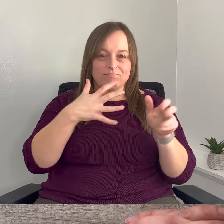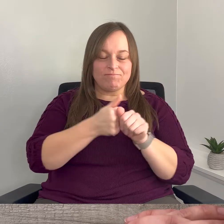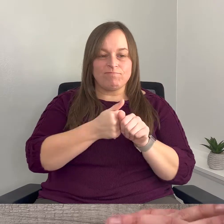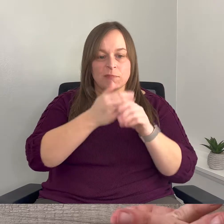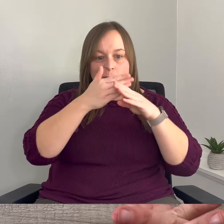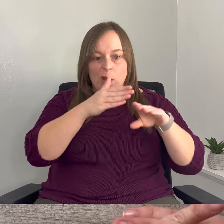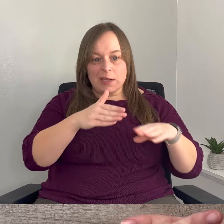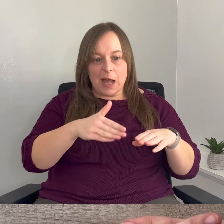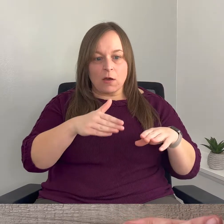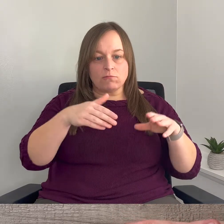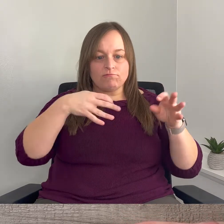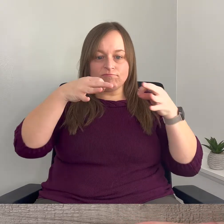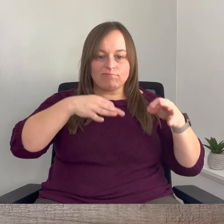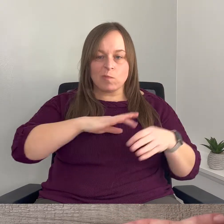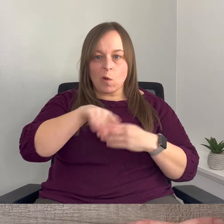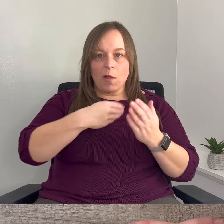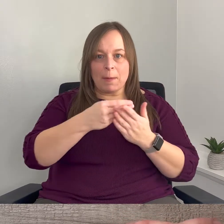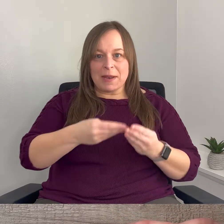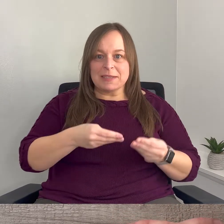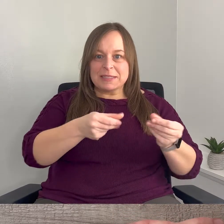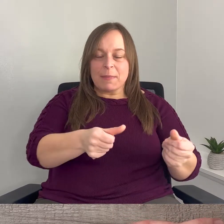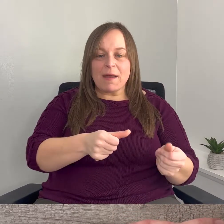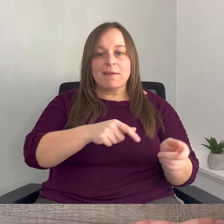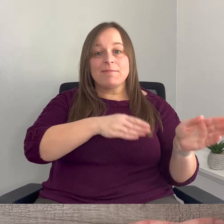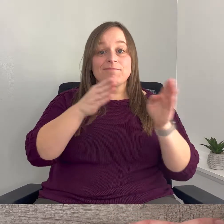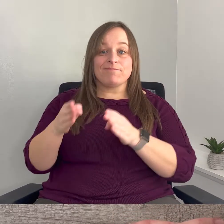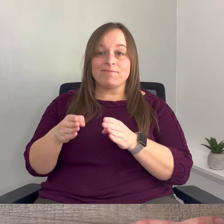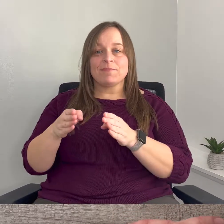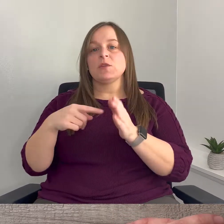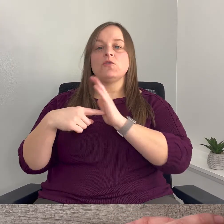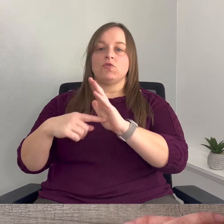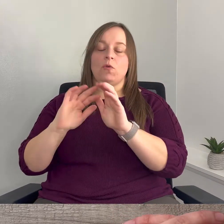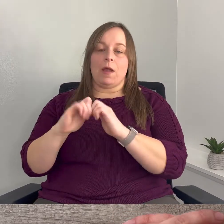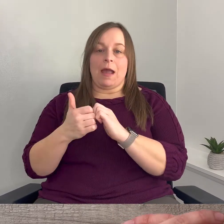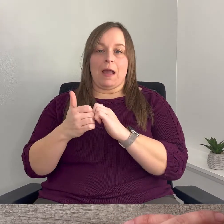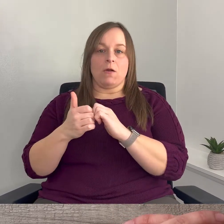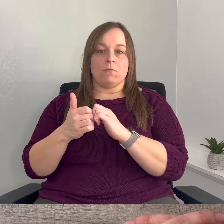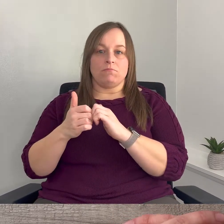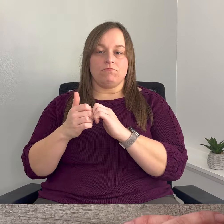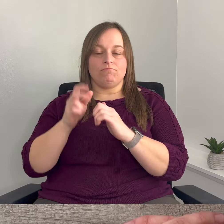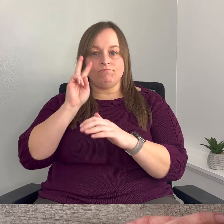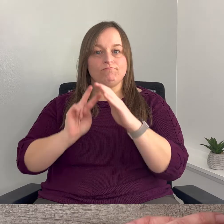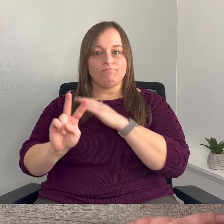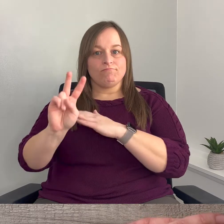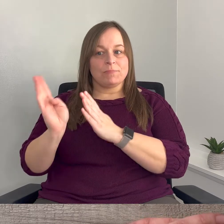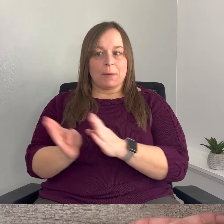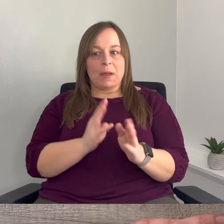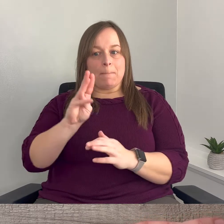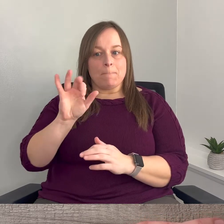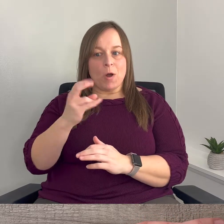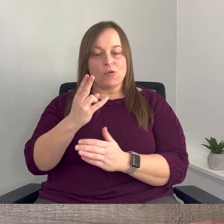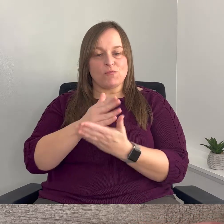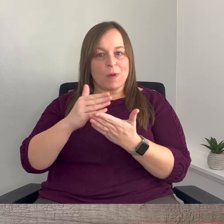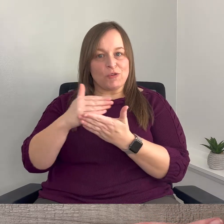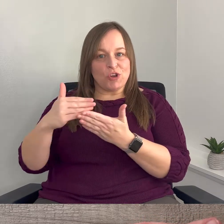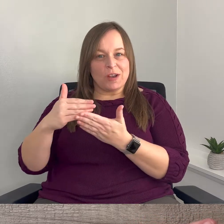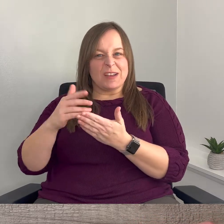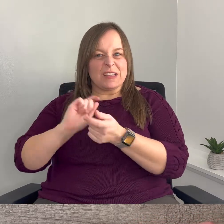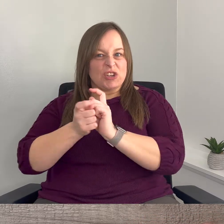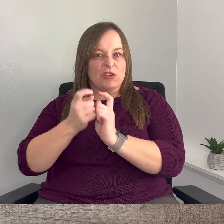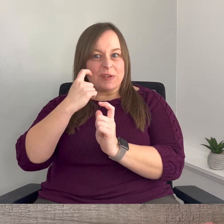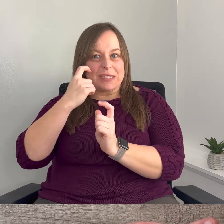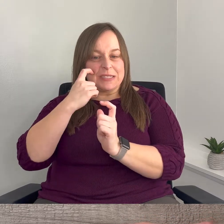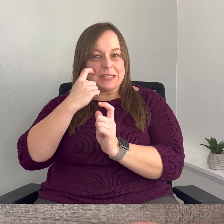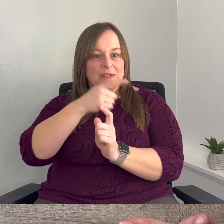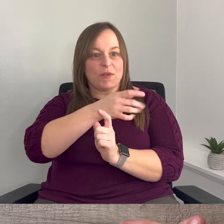down where all of our money went, and then I'll be showing you how I've planned out my March budget and some